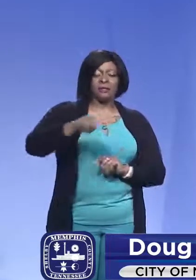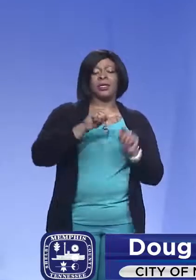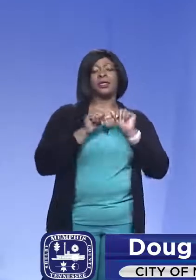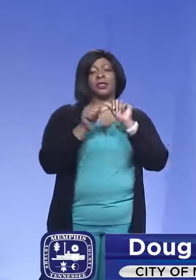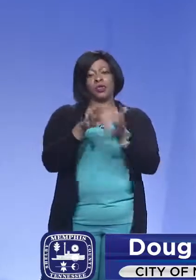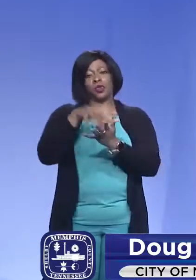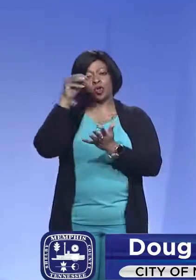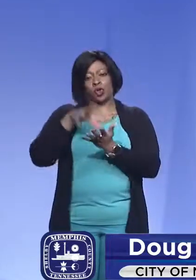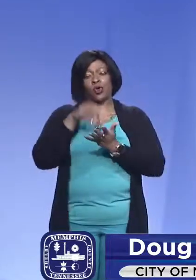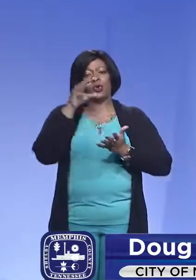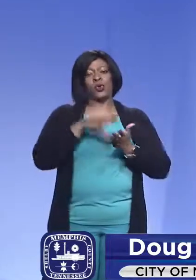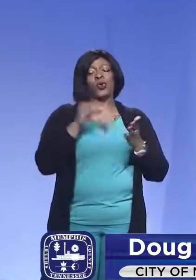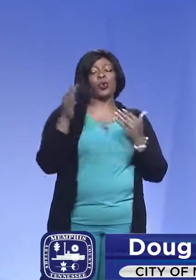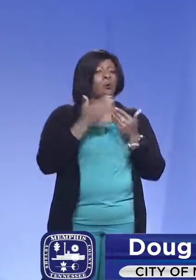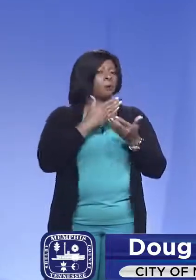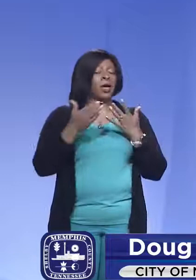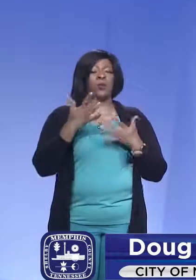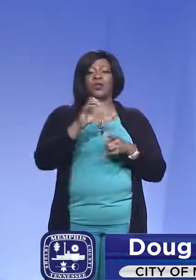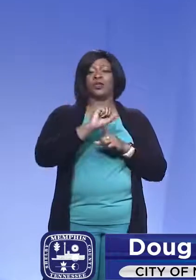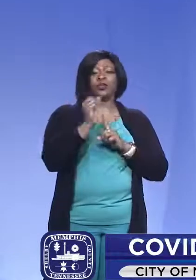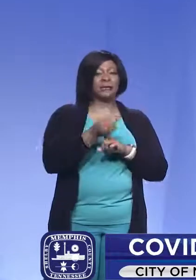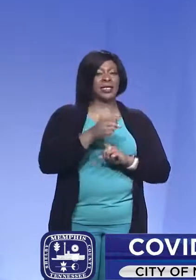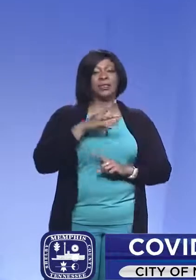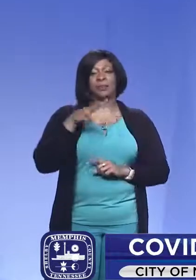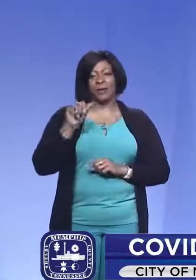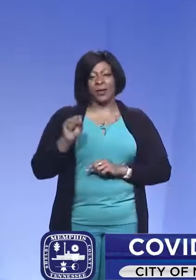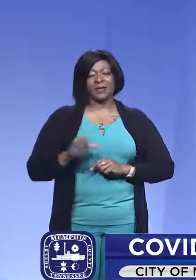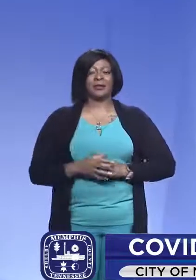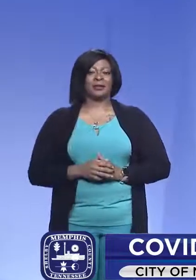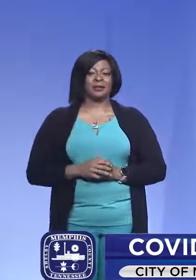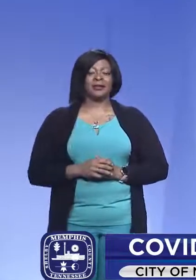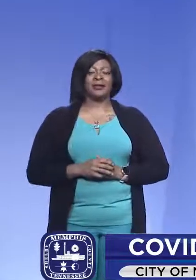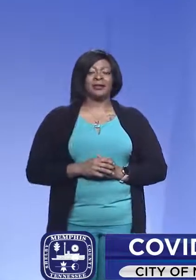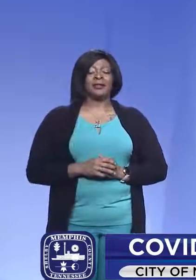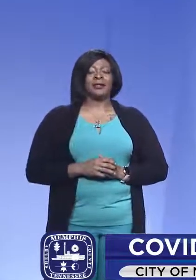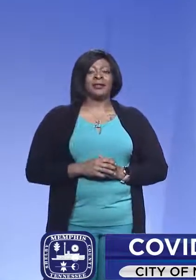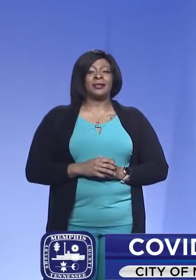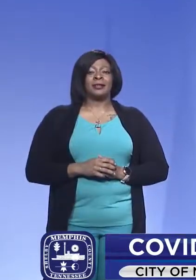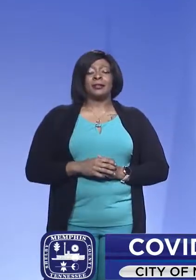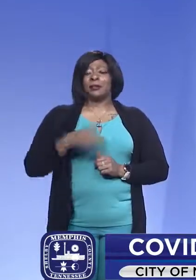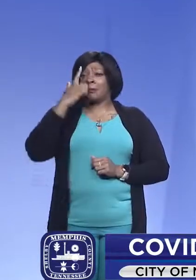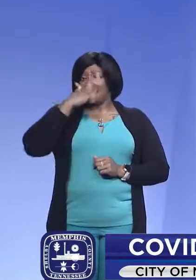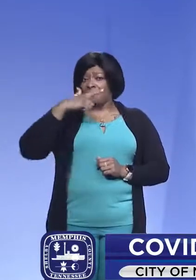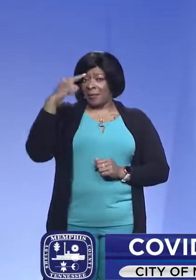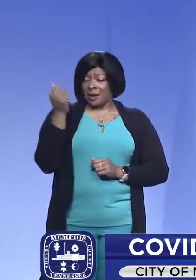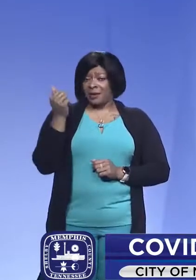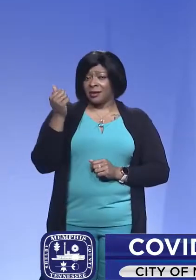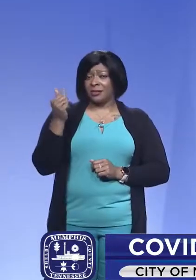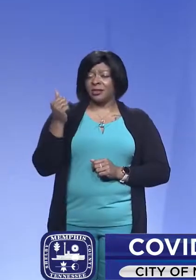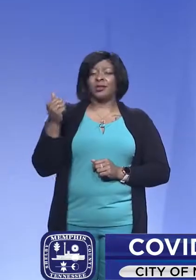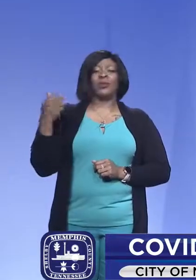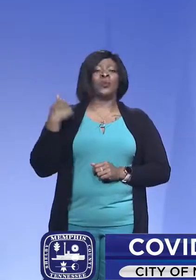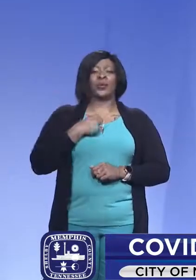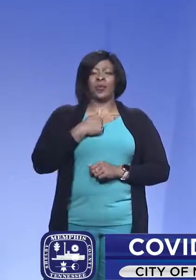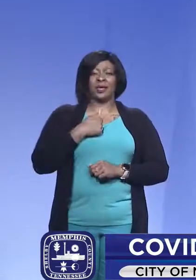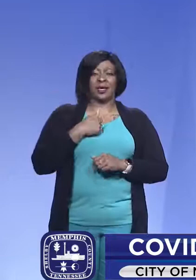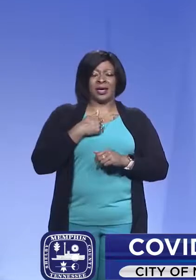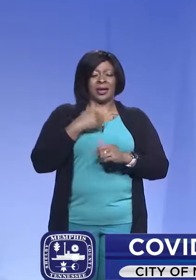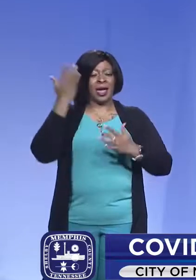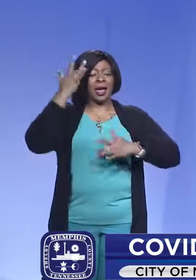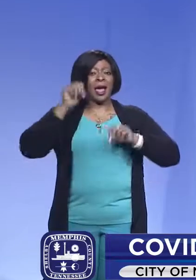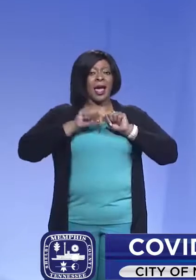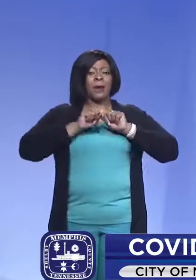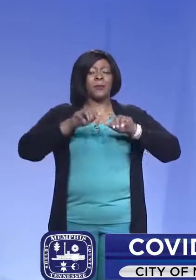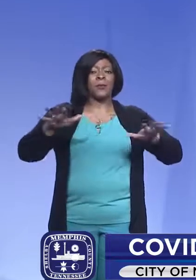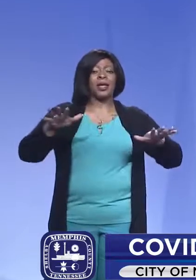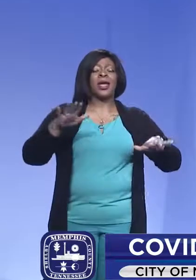continue to learn no matter what their circumstance was. And because we had an outbreak in our